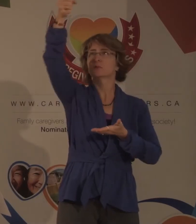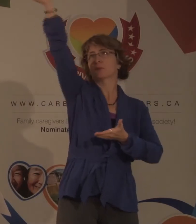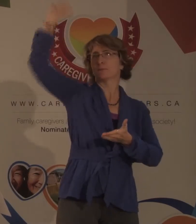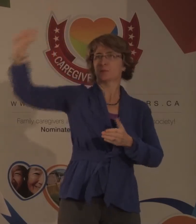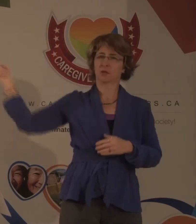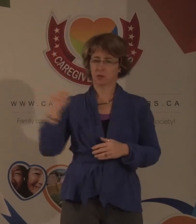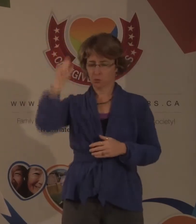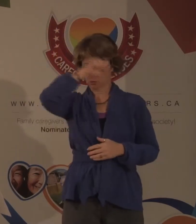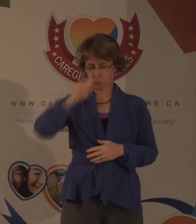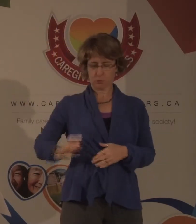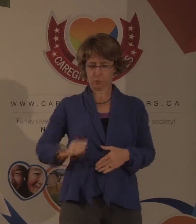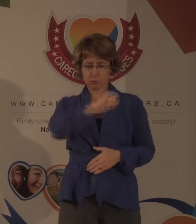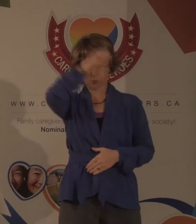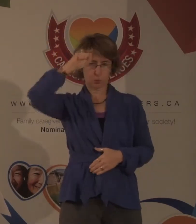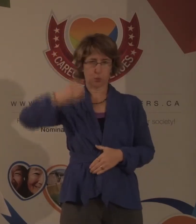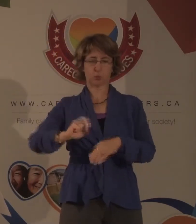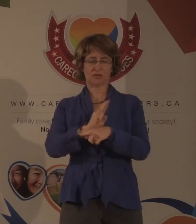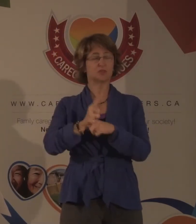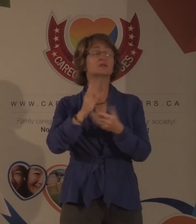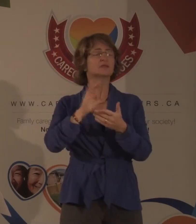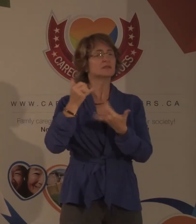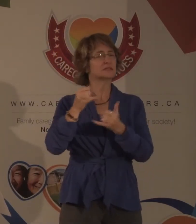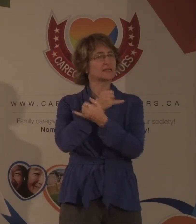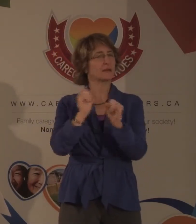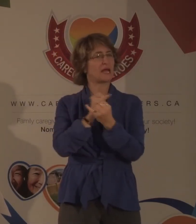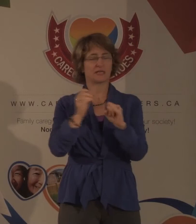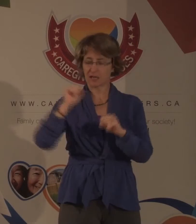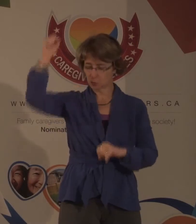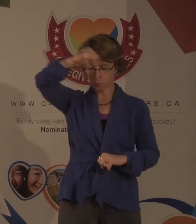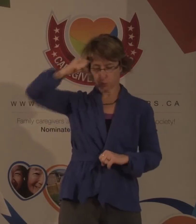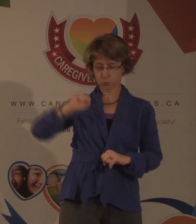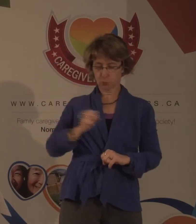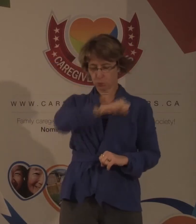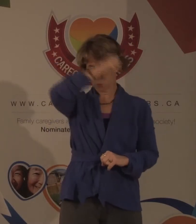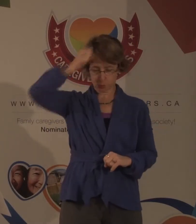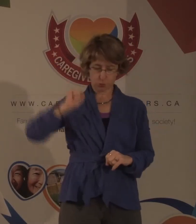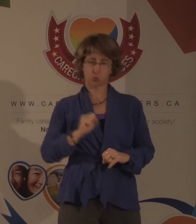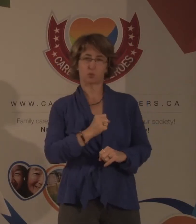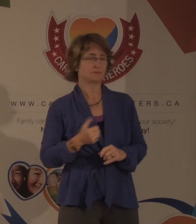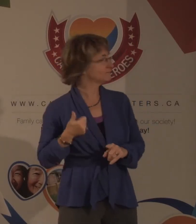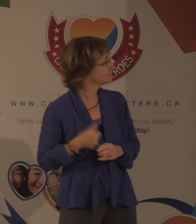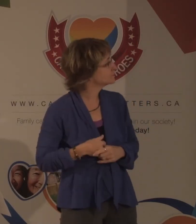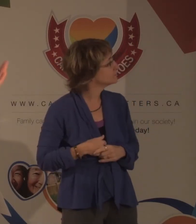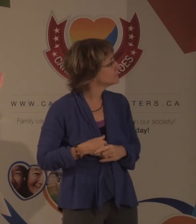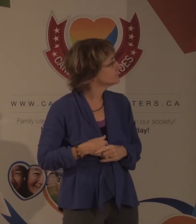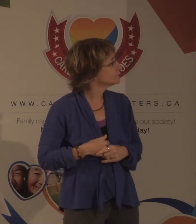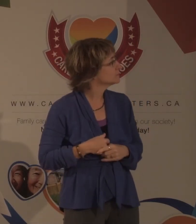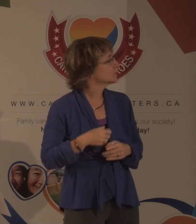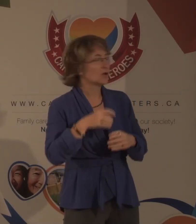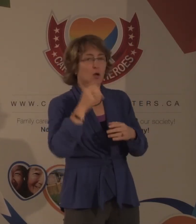independent. You really want to increase their independence so that they can shower themselves. You just have to give them the handheld.